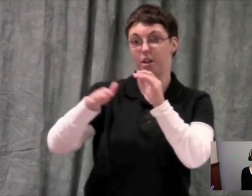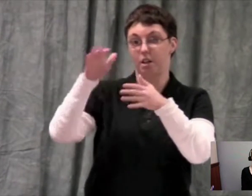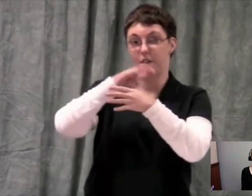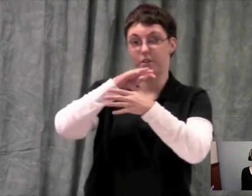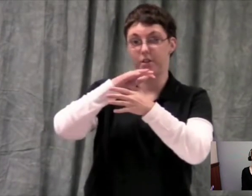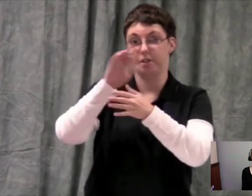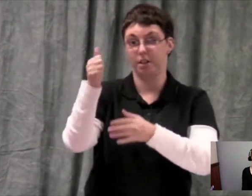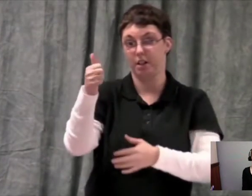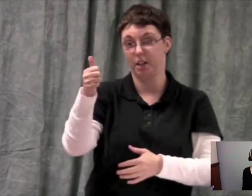about